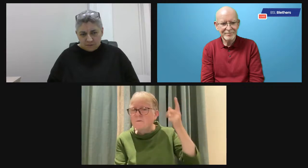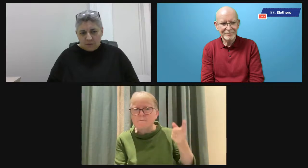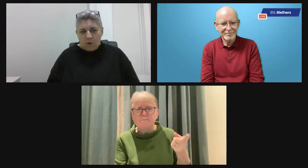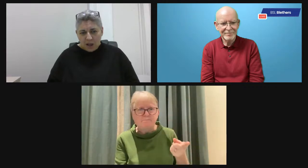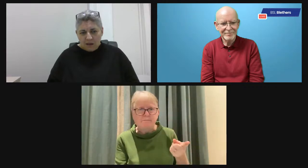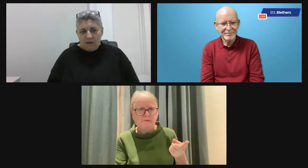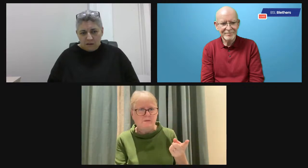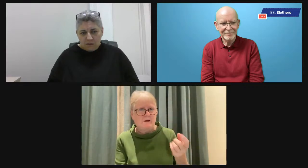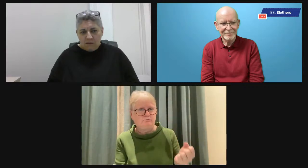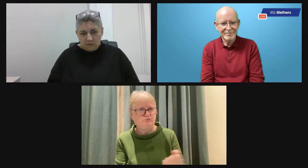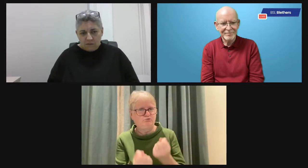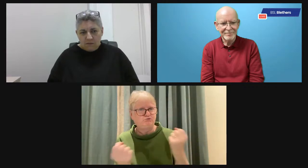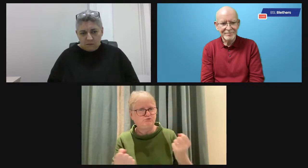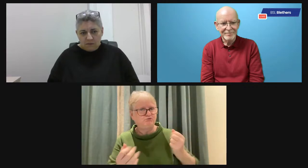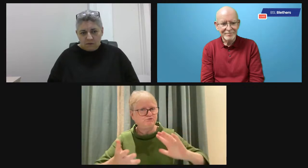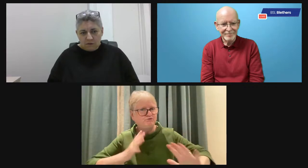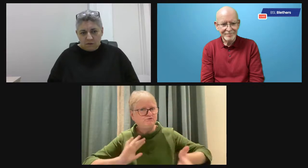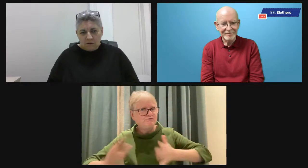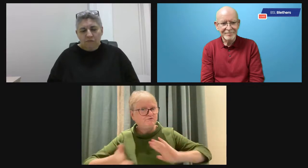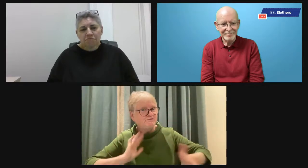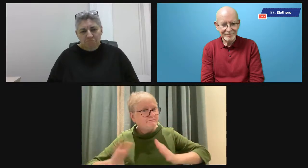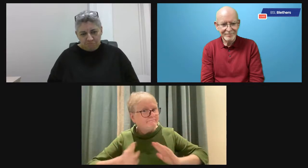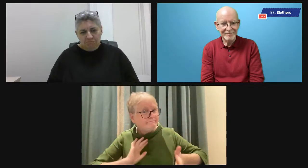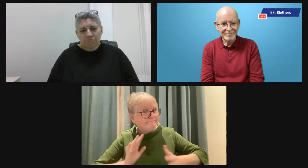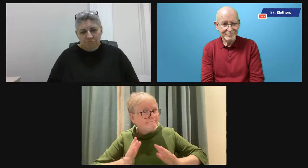school, and